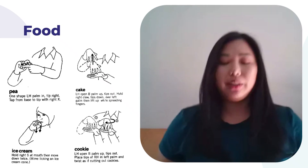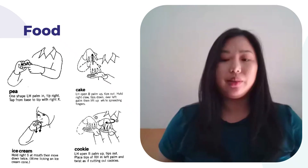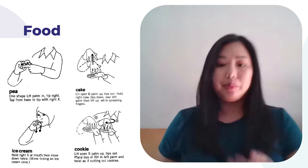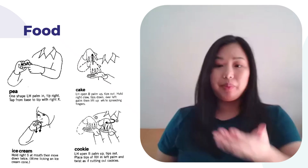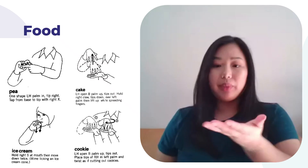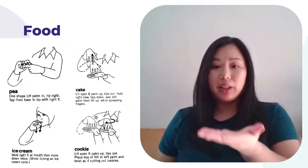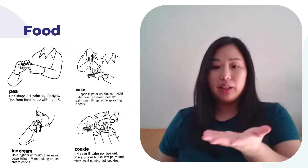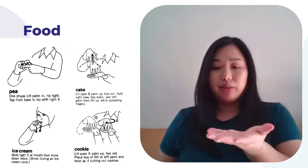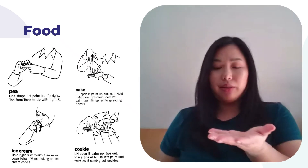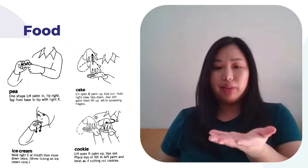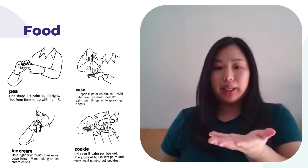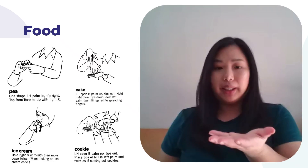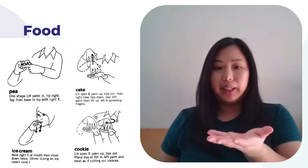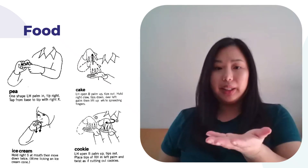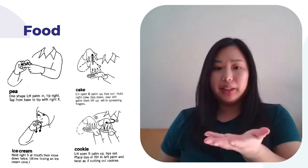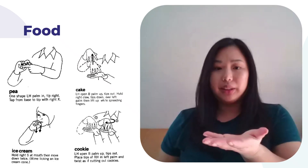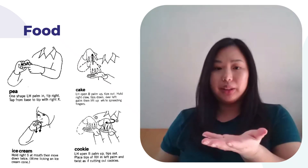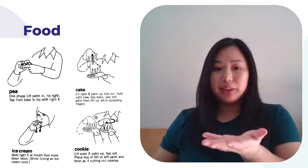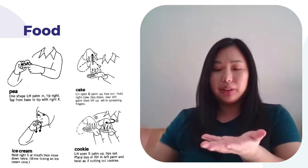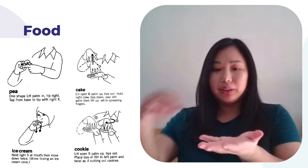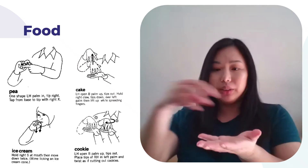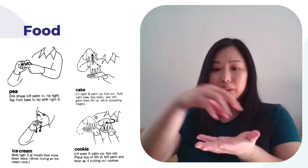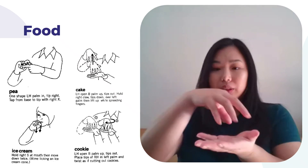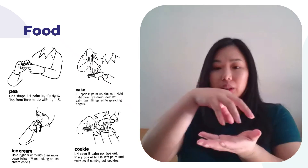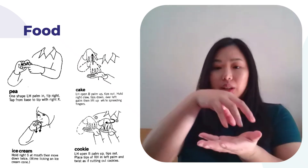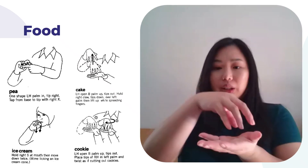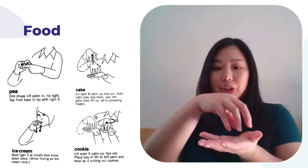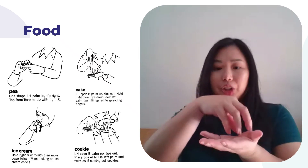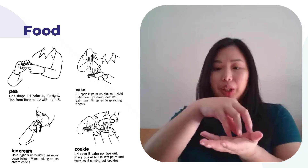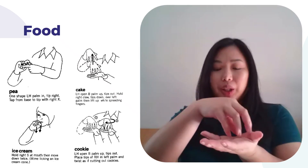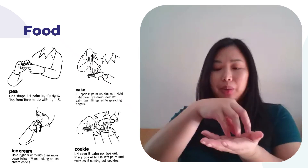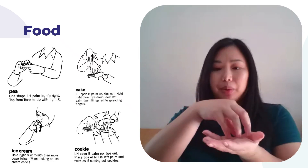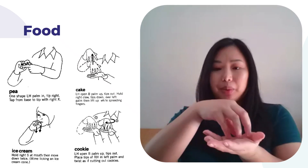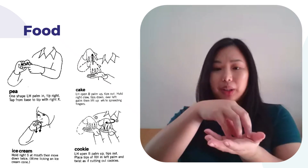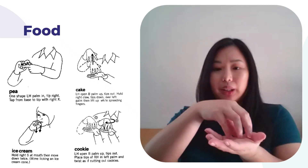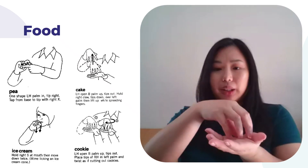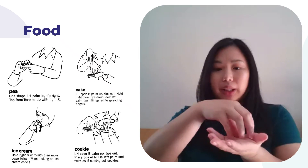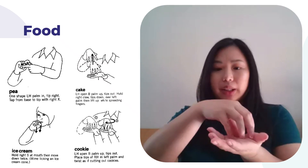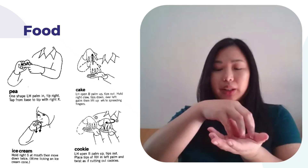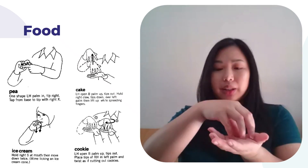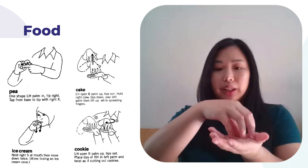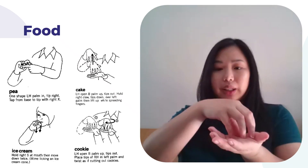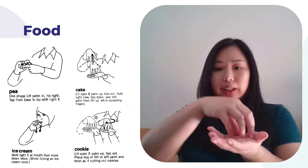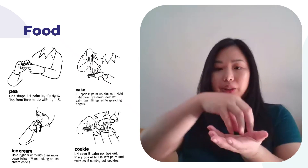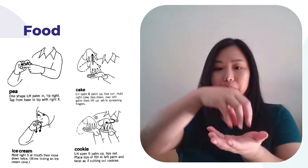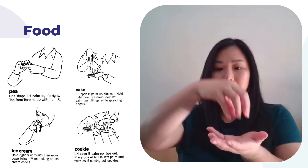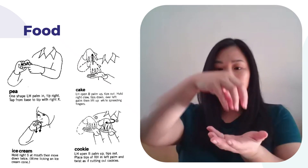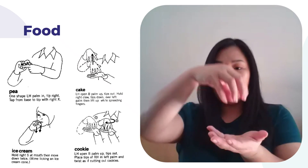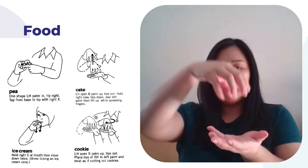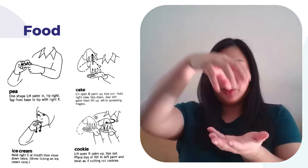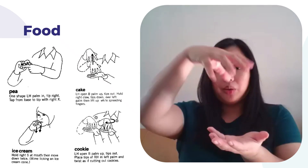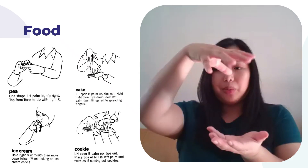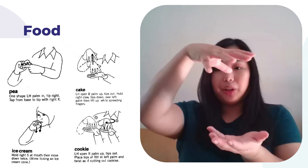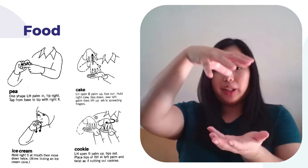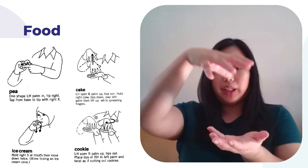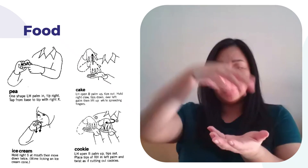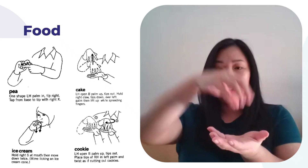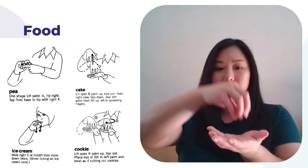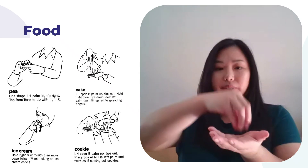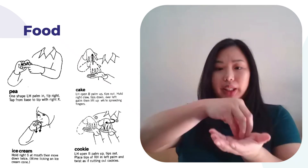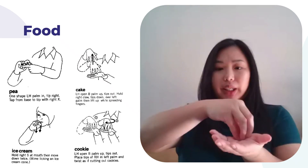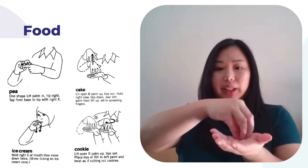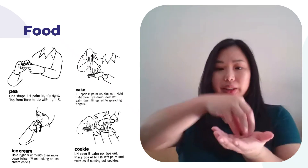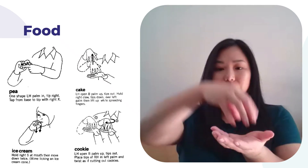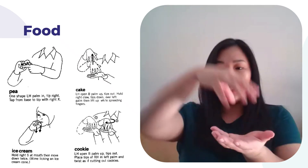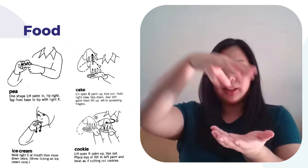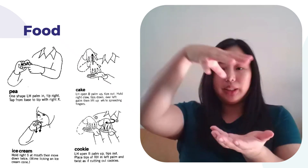Cake, flat hand, claw shape, and then as you bring it up, you open your hand as